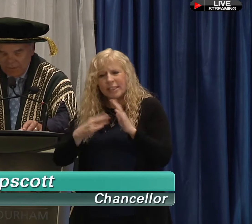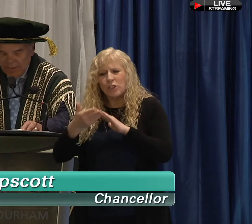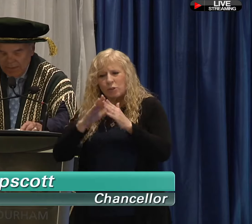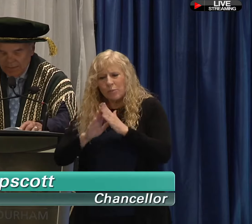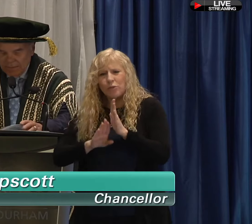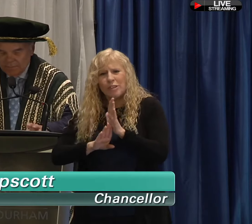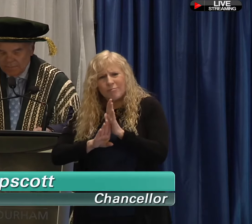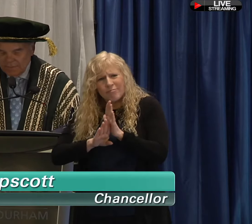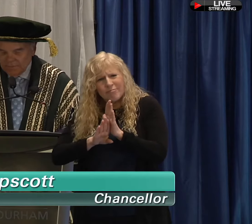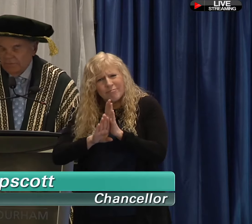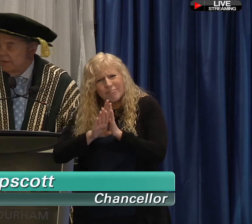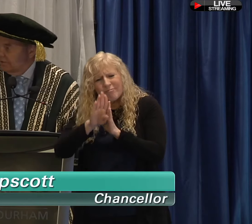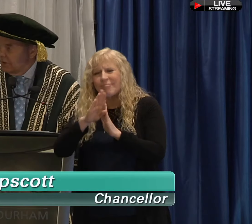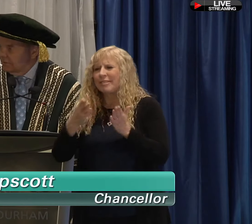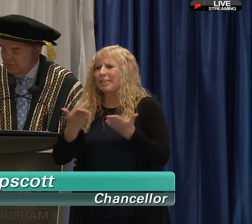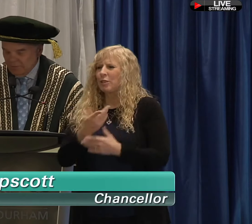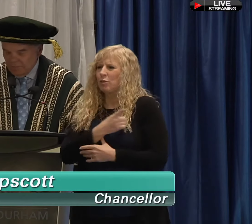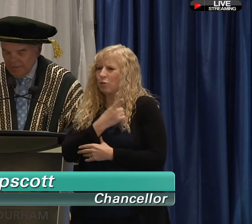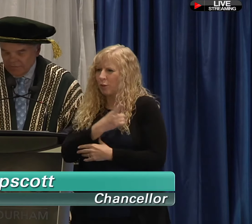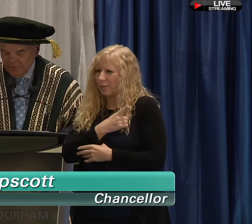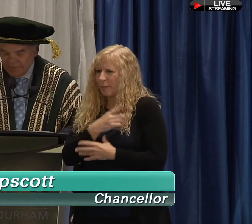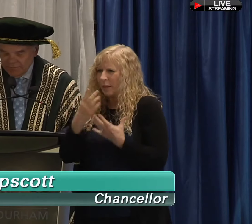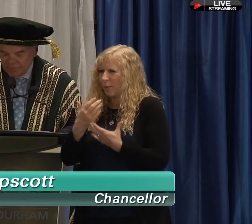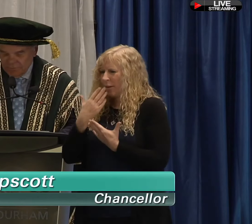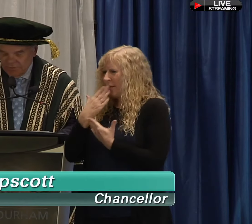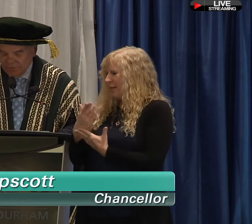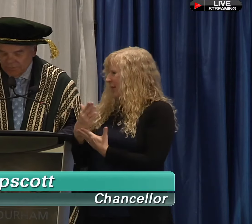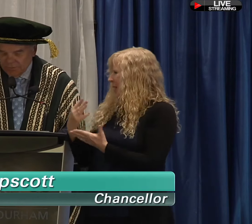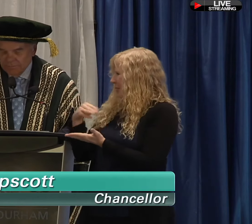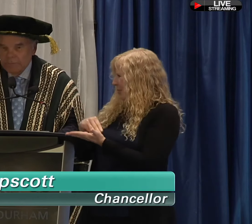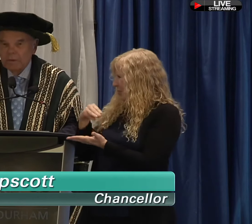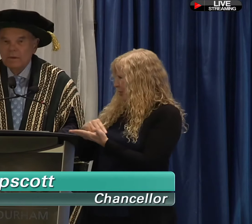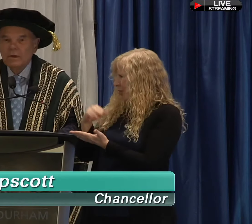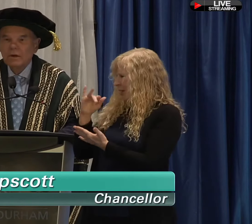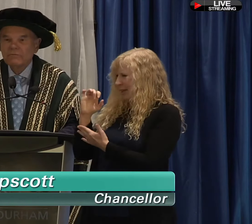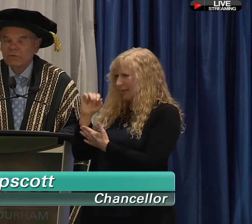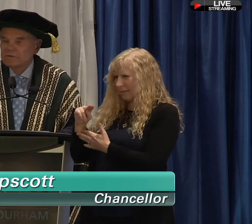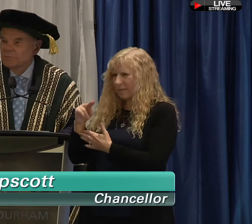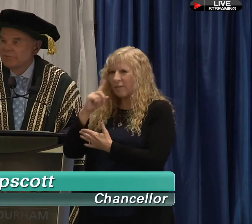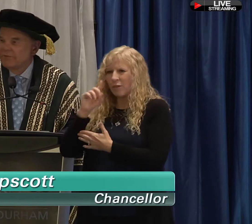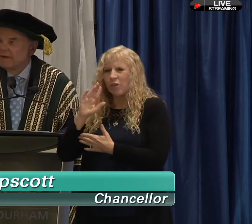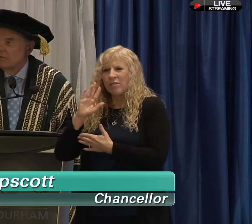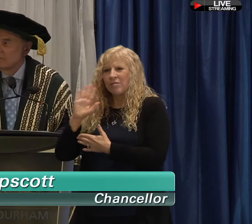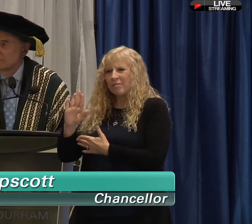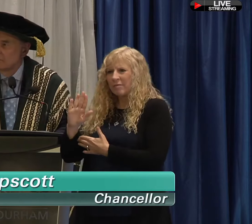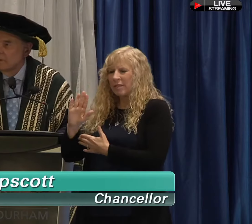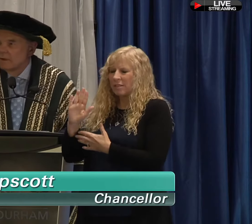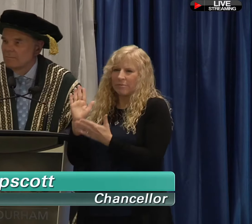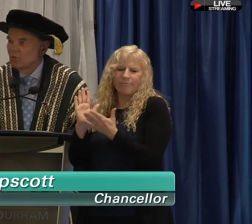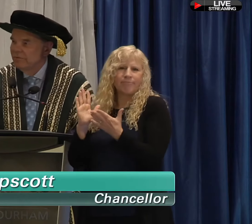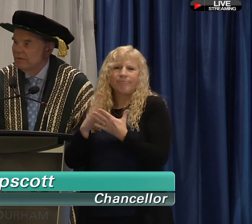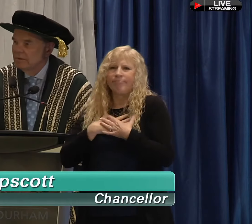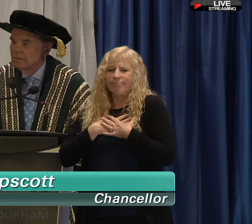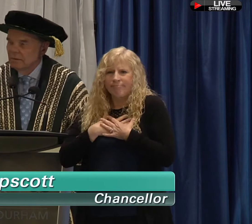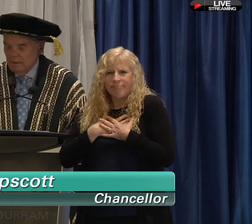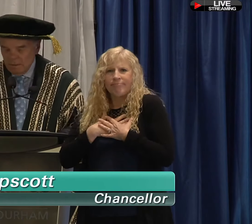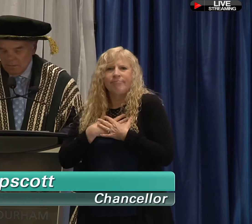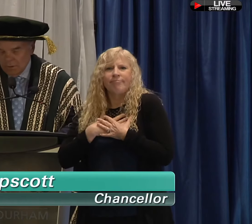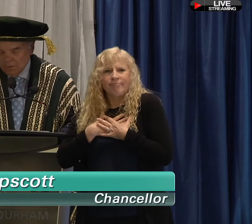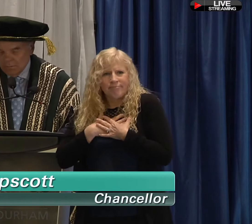Durham. And I'd like to thank Dr. Max Eisen in particular for his profound and